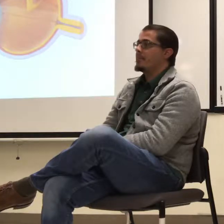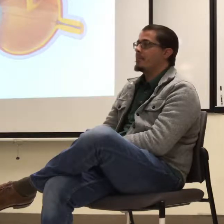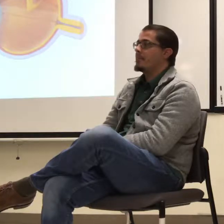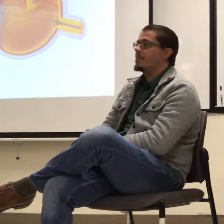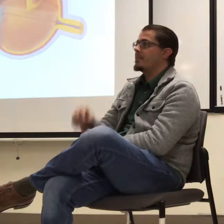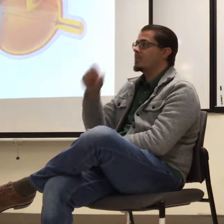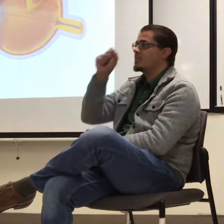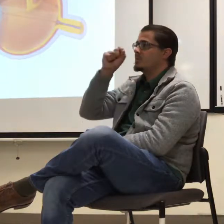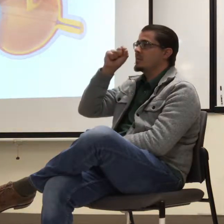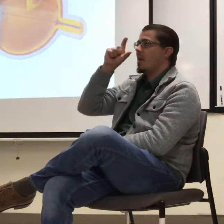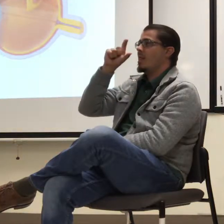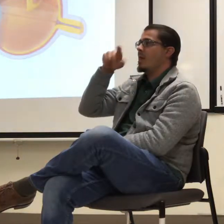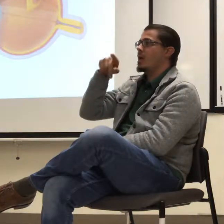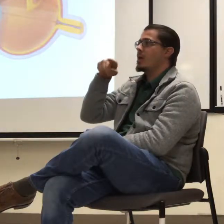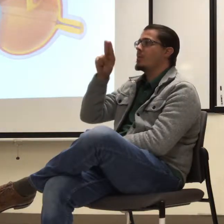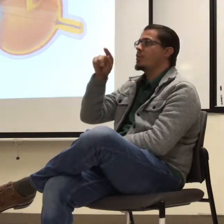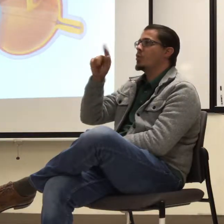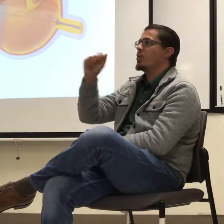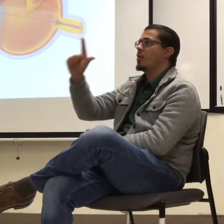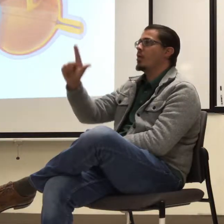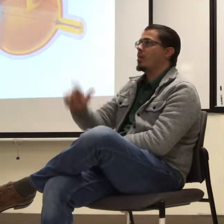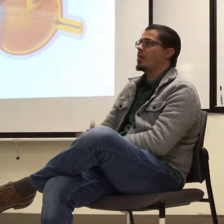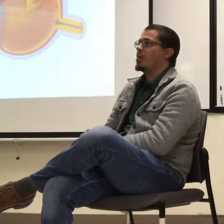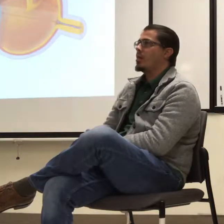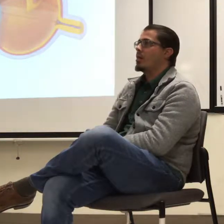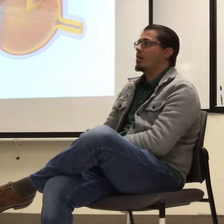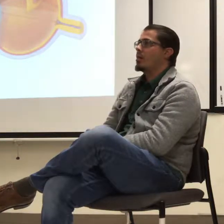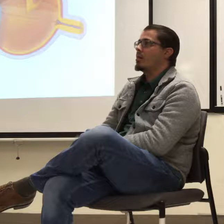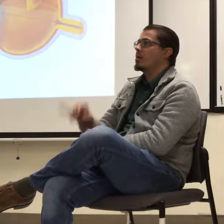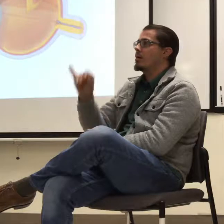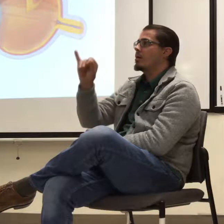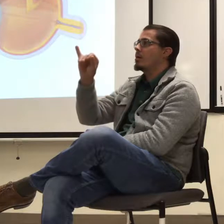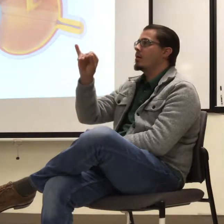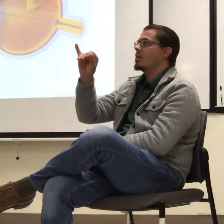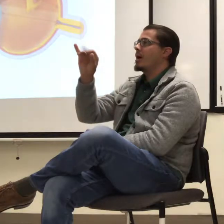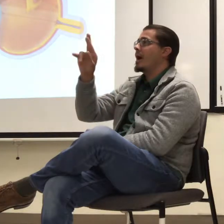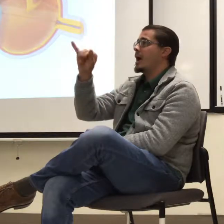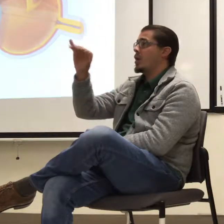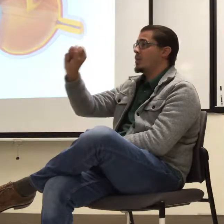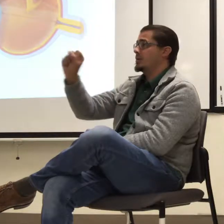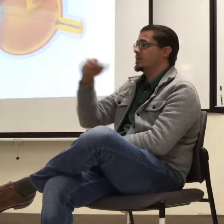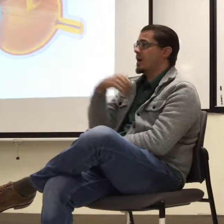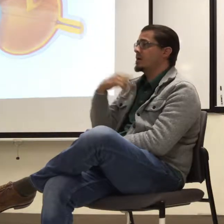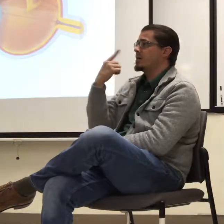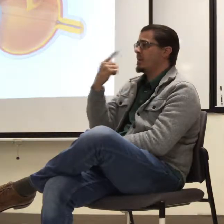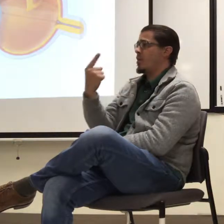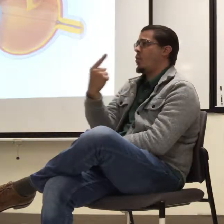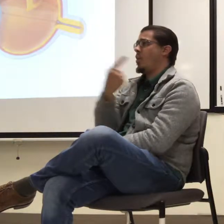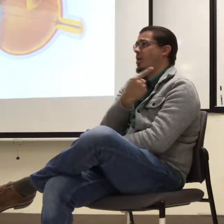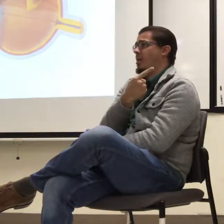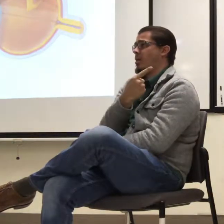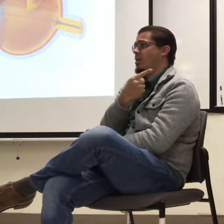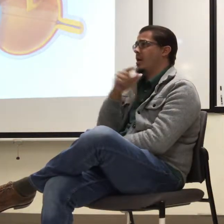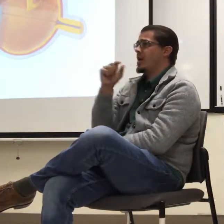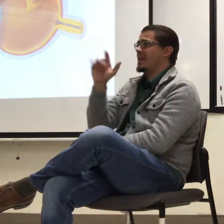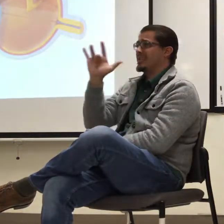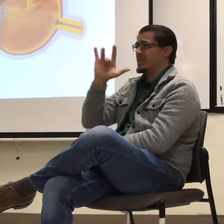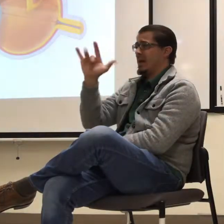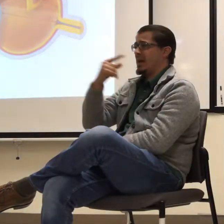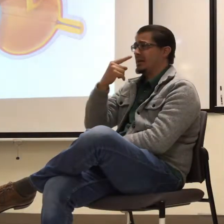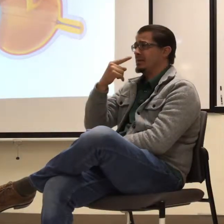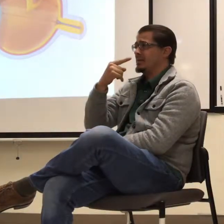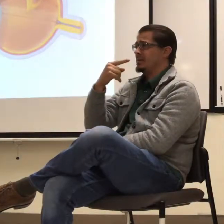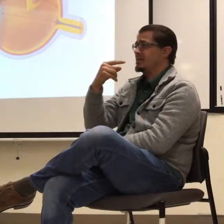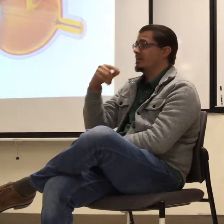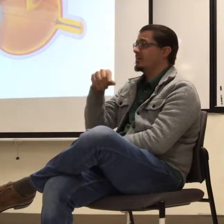dilate your pupil. So the iris has a little space right there. The space that actually light